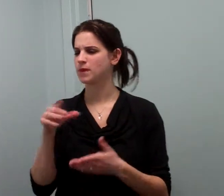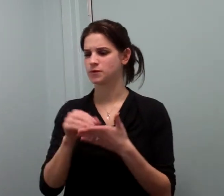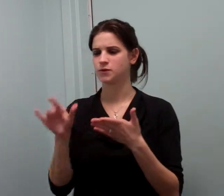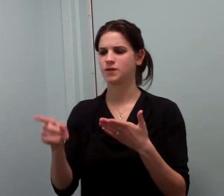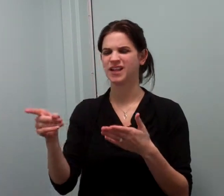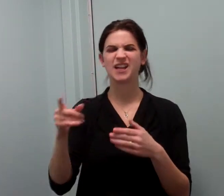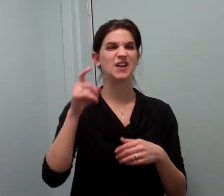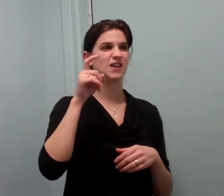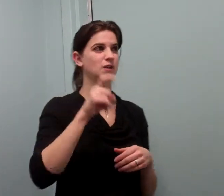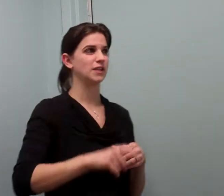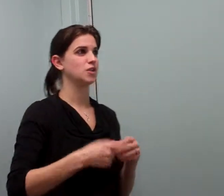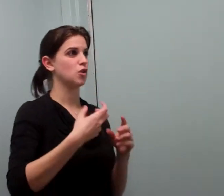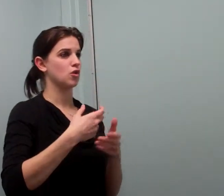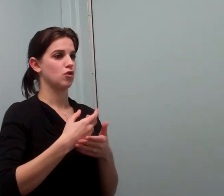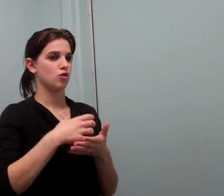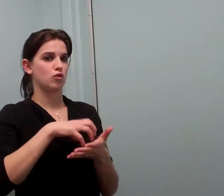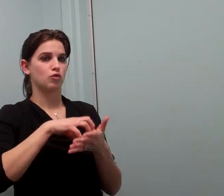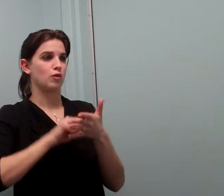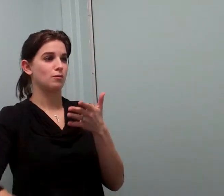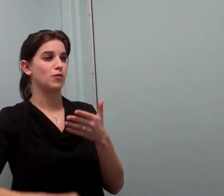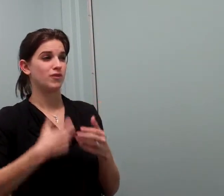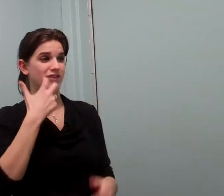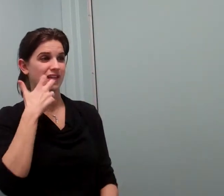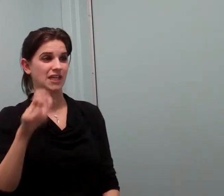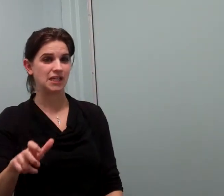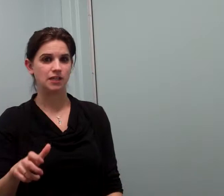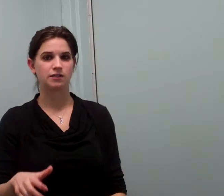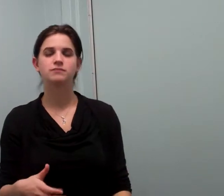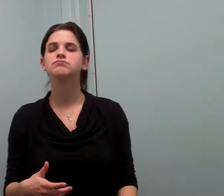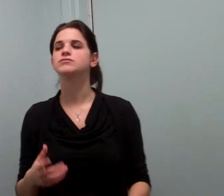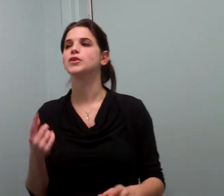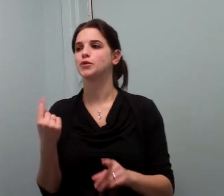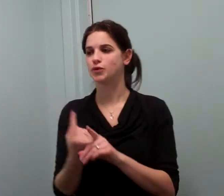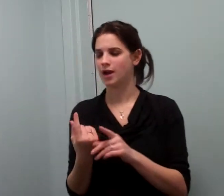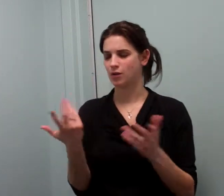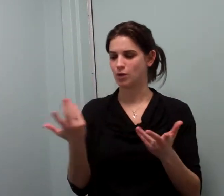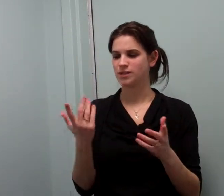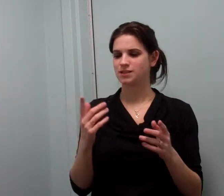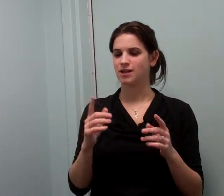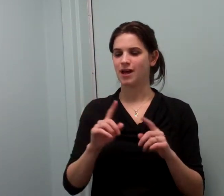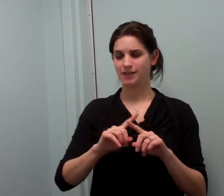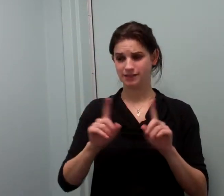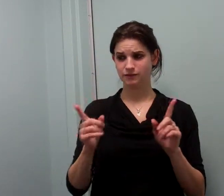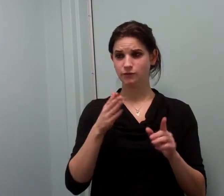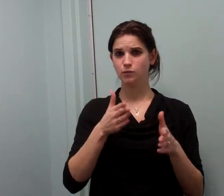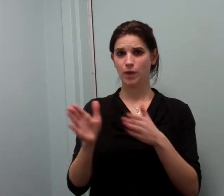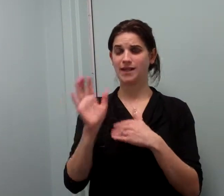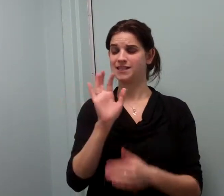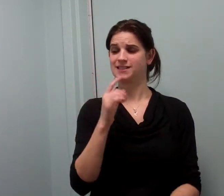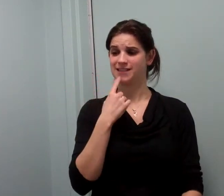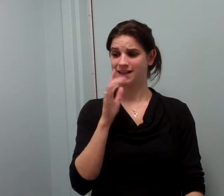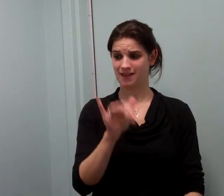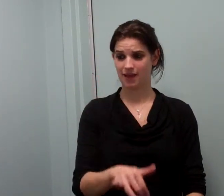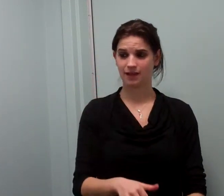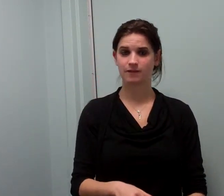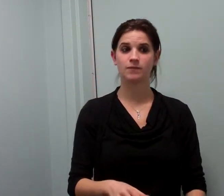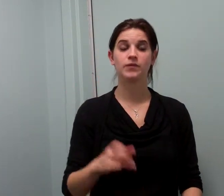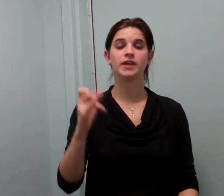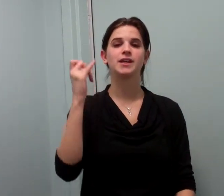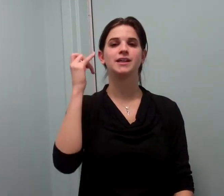to say take the heat out of it? Cool it. If you cool water vapor, it turns into liquid. If you cool liquid, it turns into